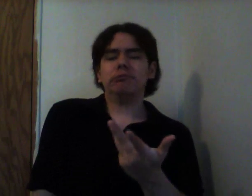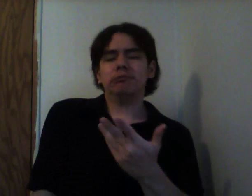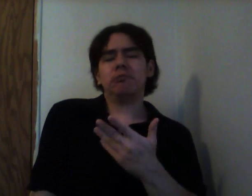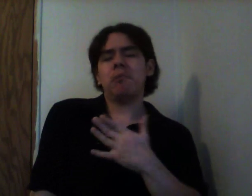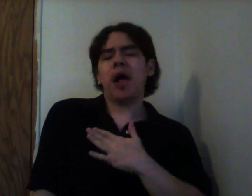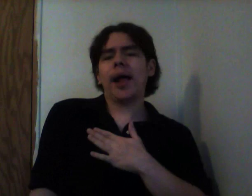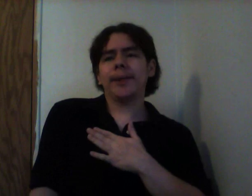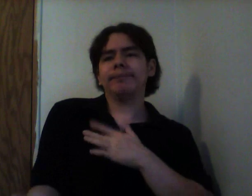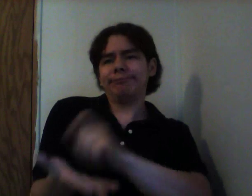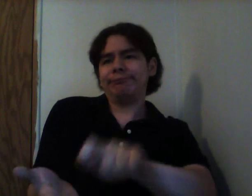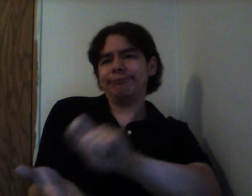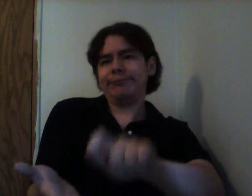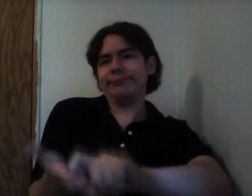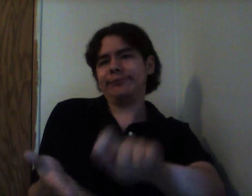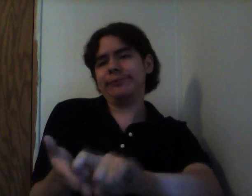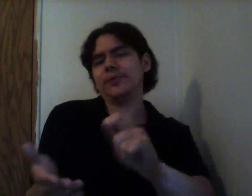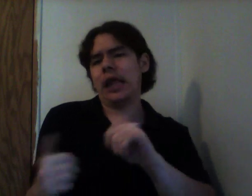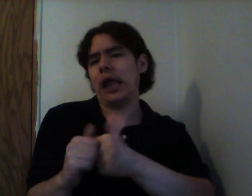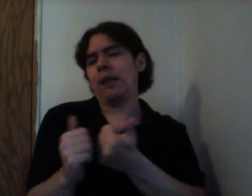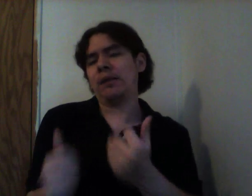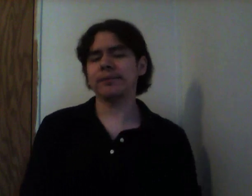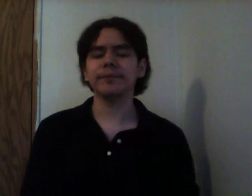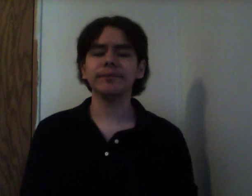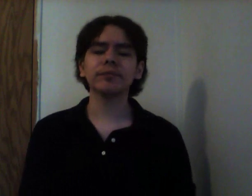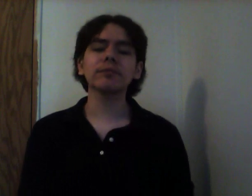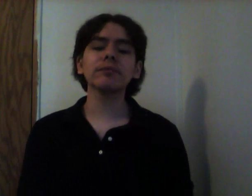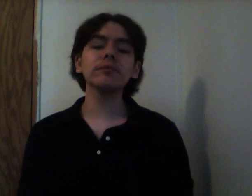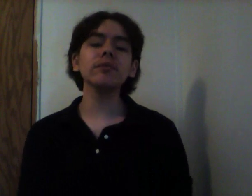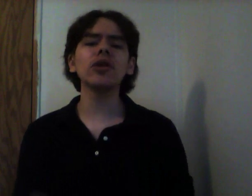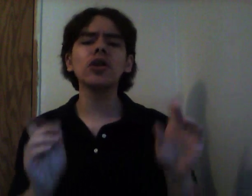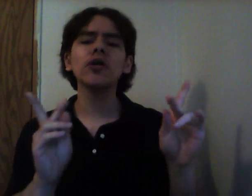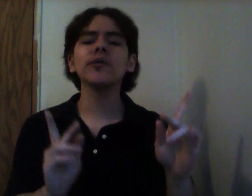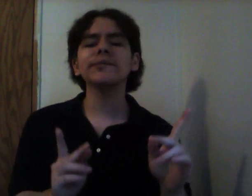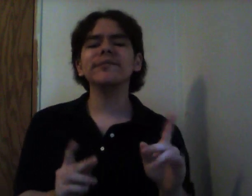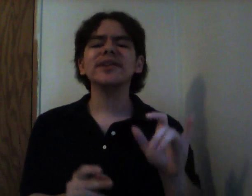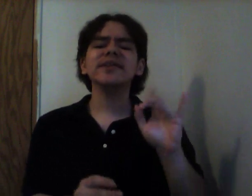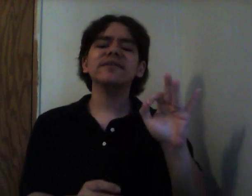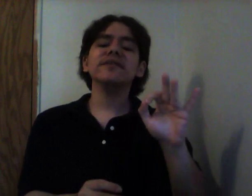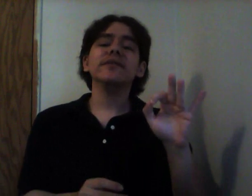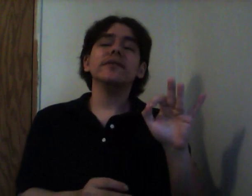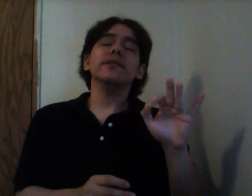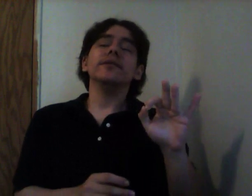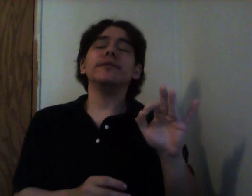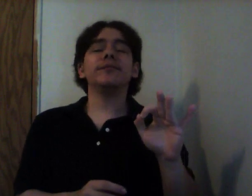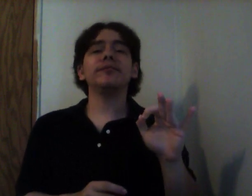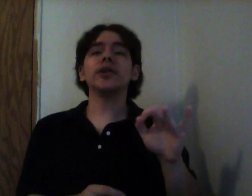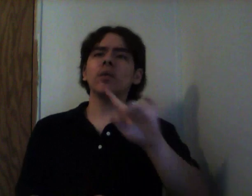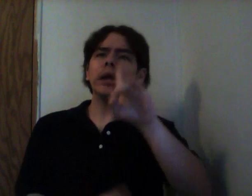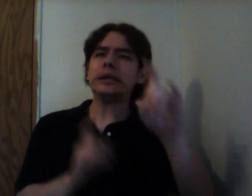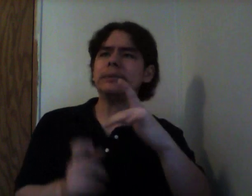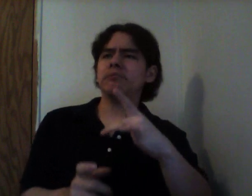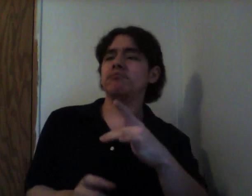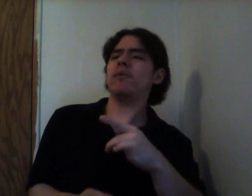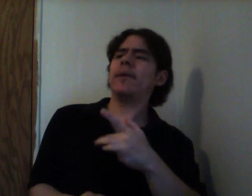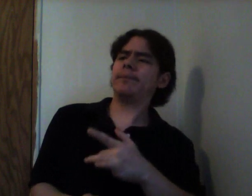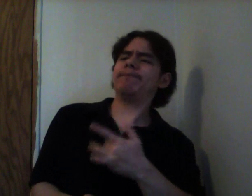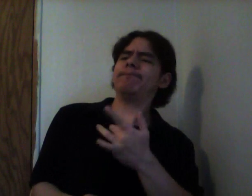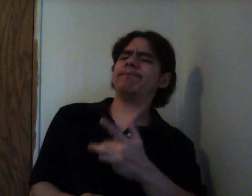that. So like this guy or girl is saying, how do you say howdy in daily